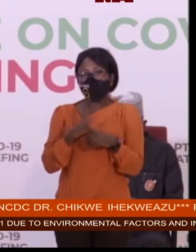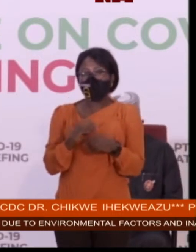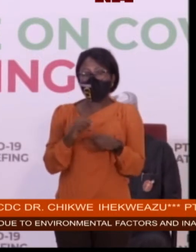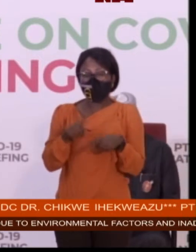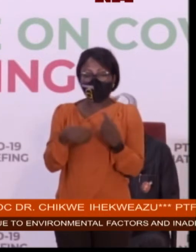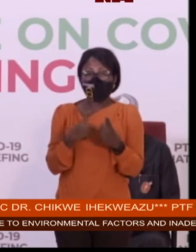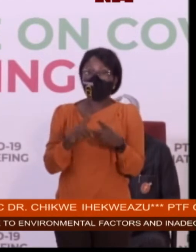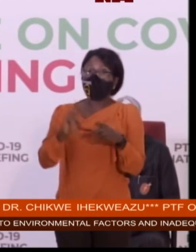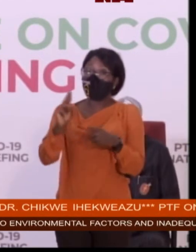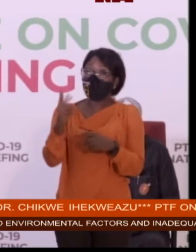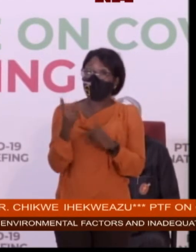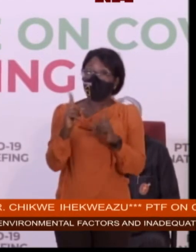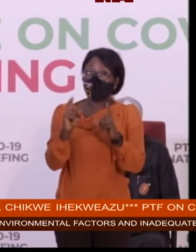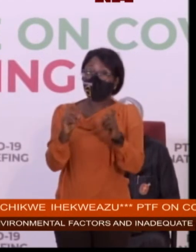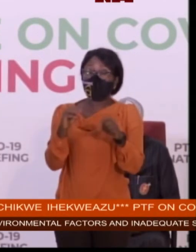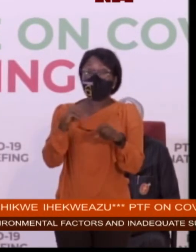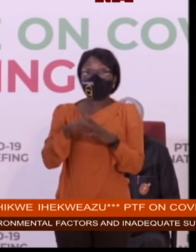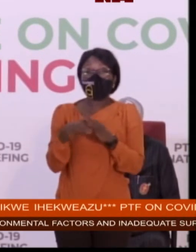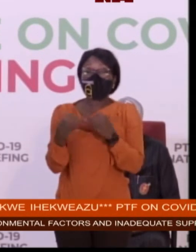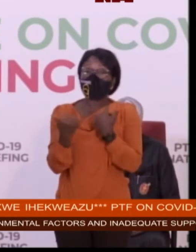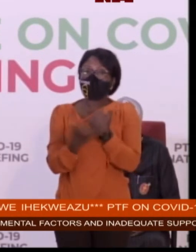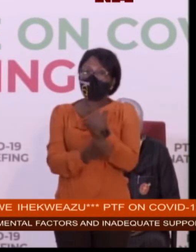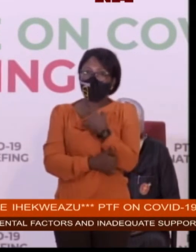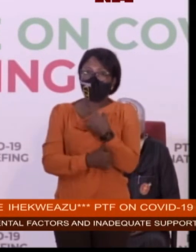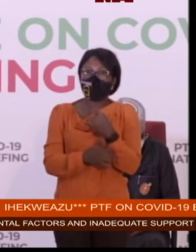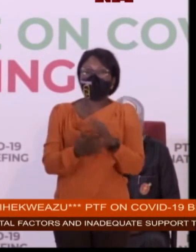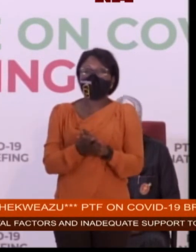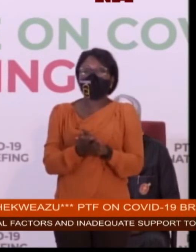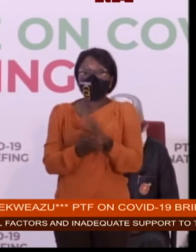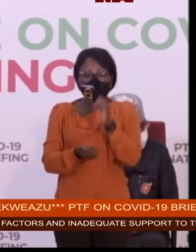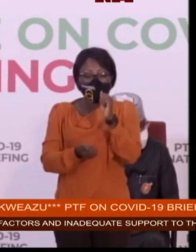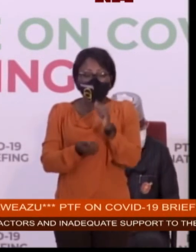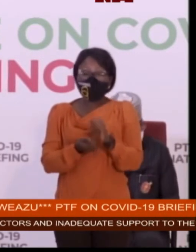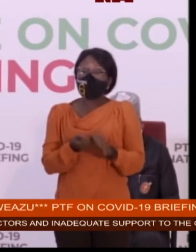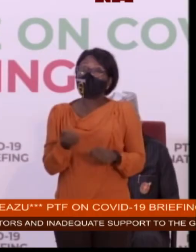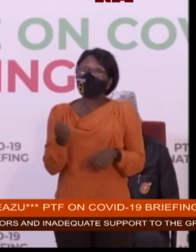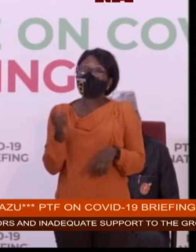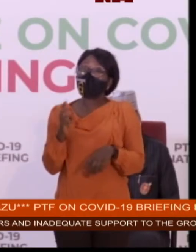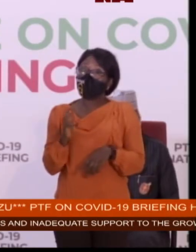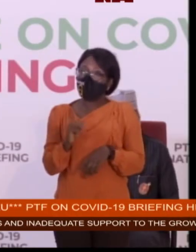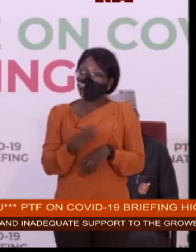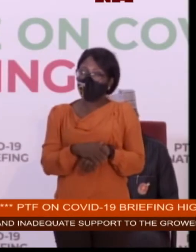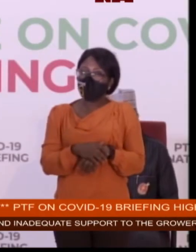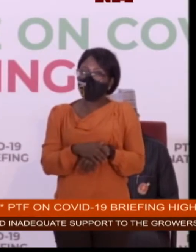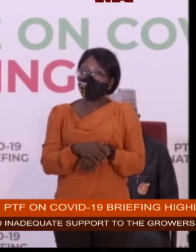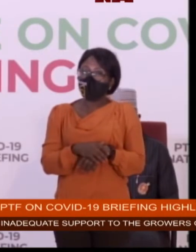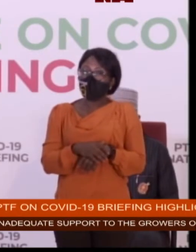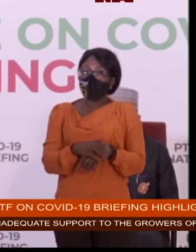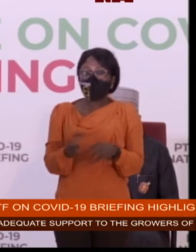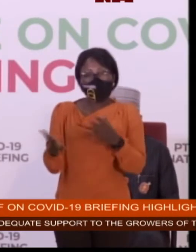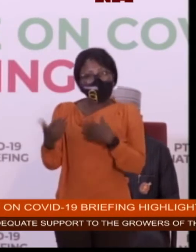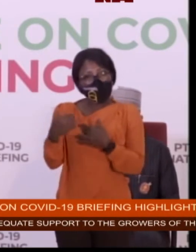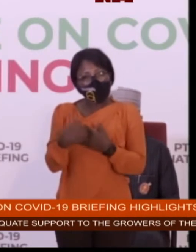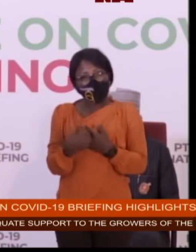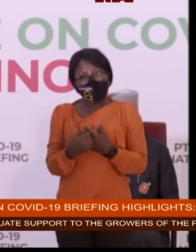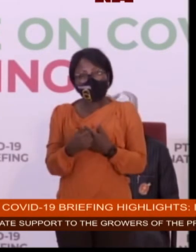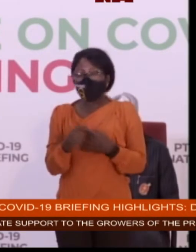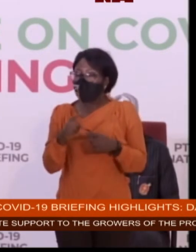masu dattawa ɗin. Abinda muke so ku gane shine ta dawo. Dama bata tafi